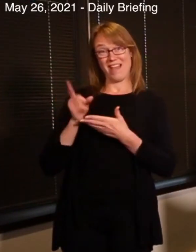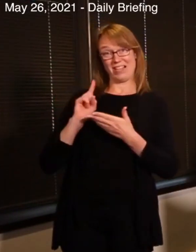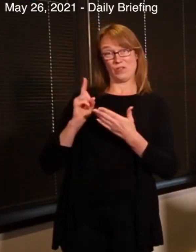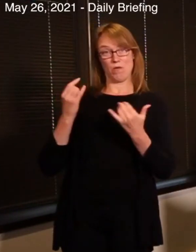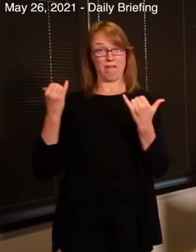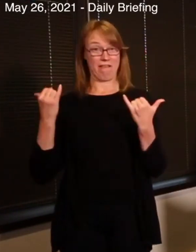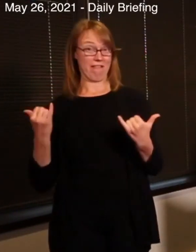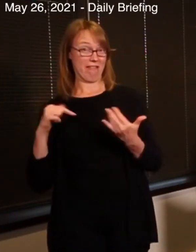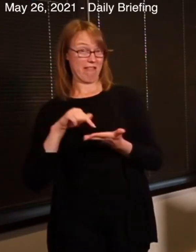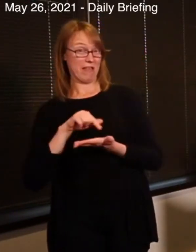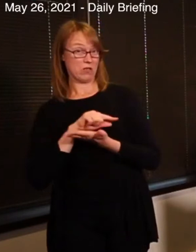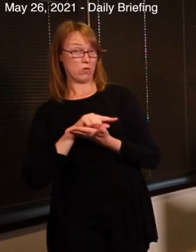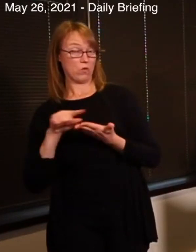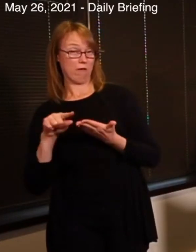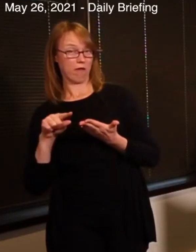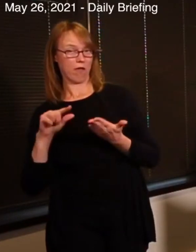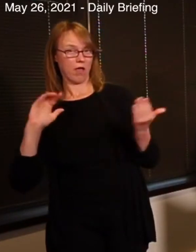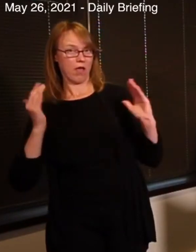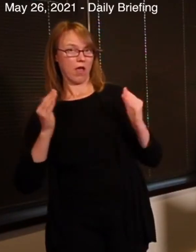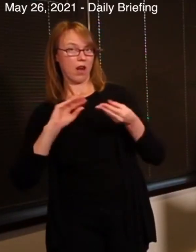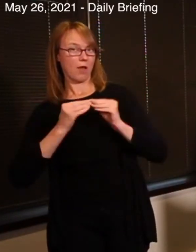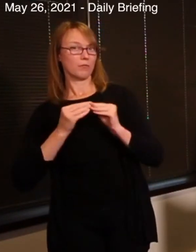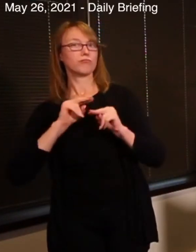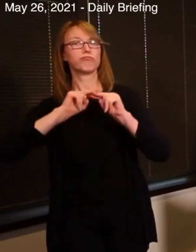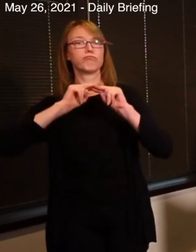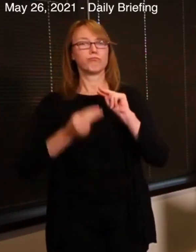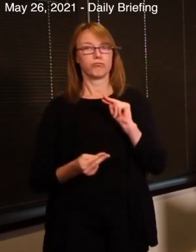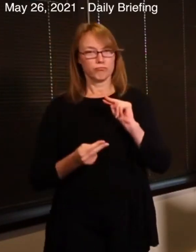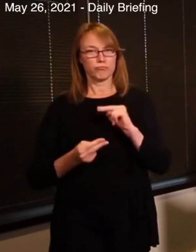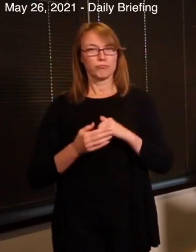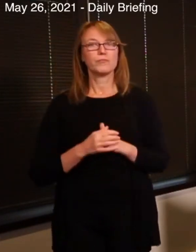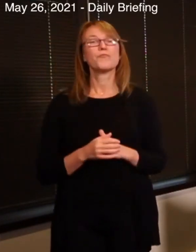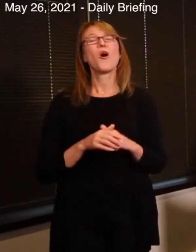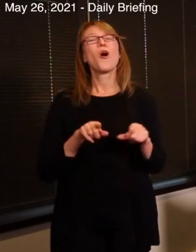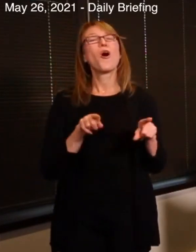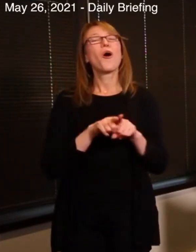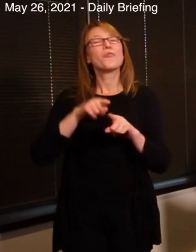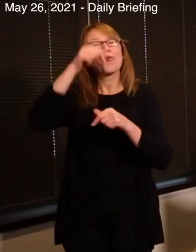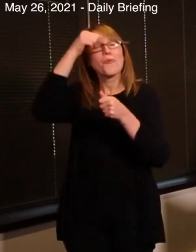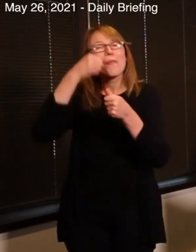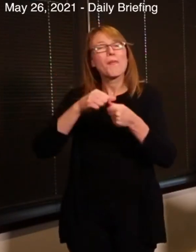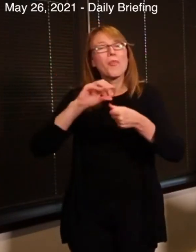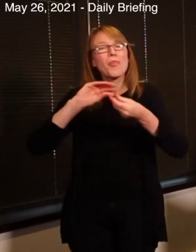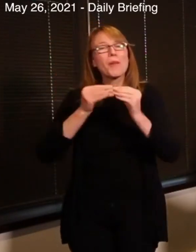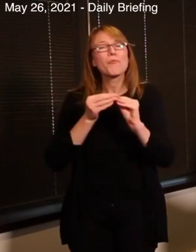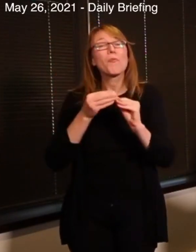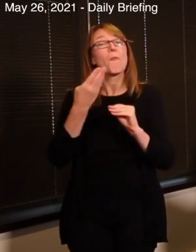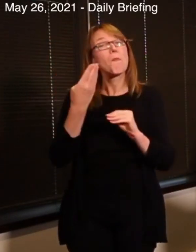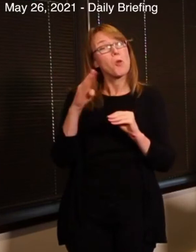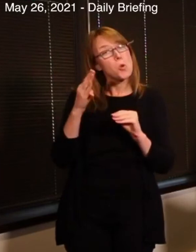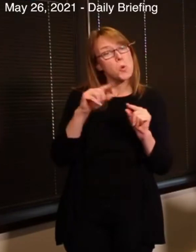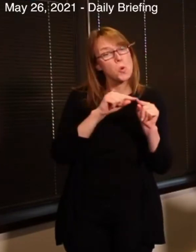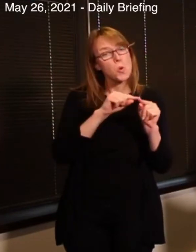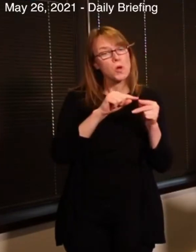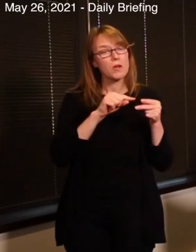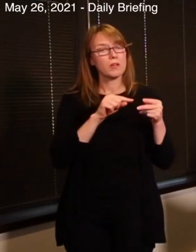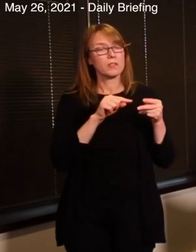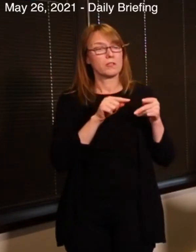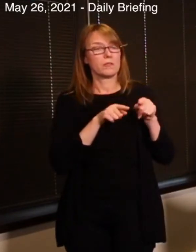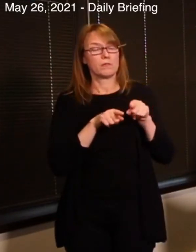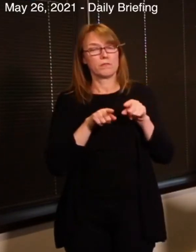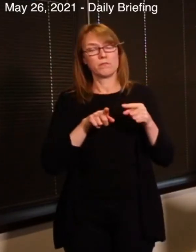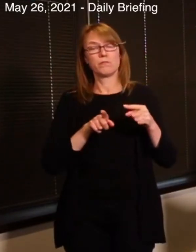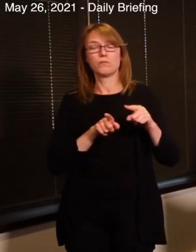of the data that you're seeing here. And also a tightening of the confidence interval. So if you remember last week, those blue lines were fairly separated, but now